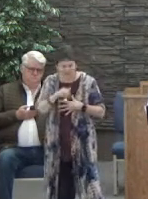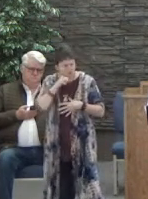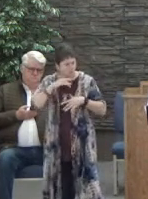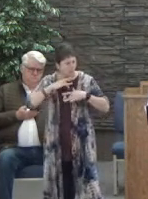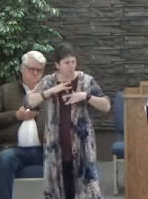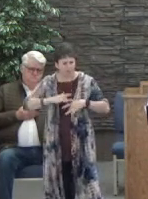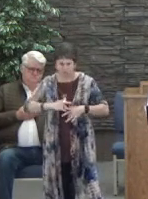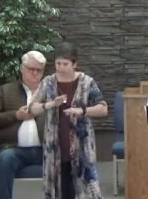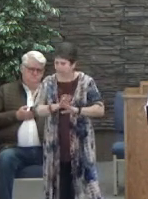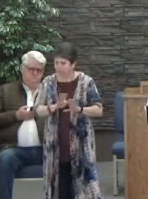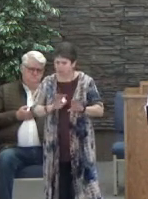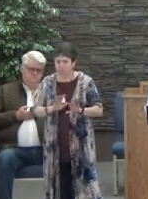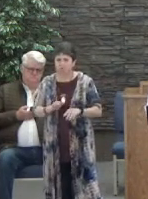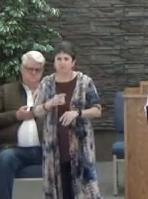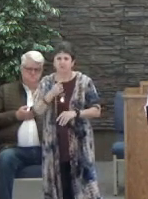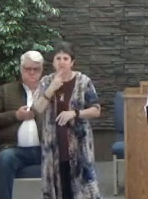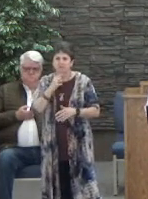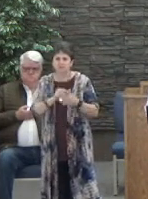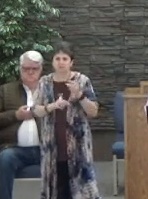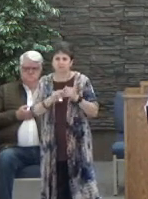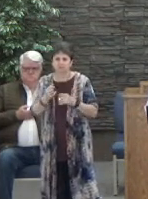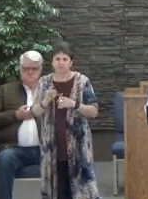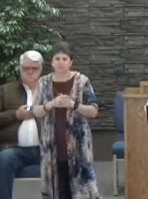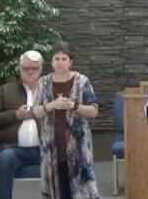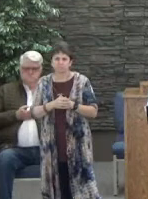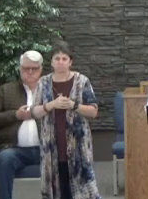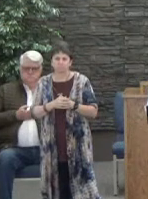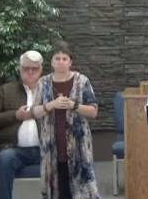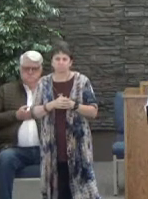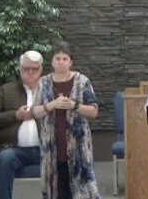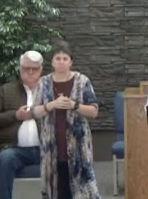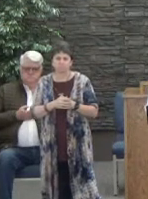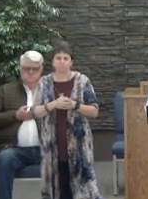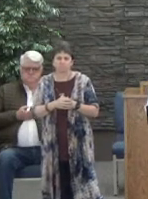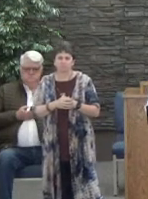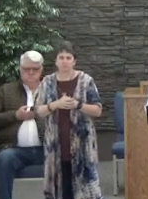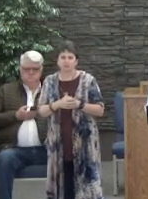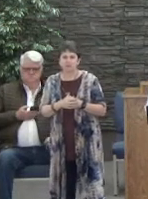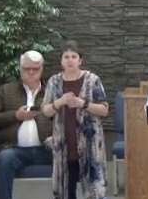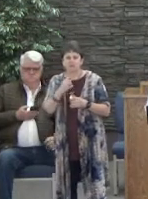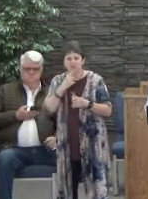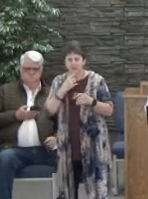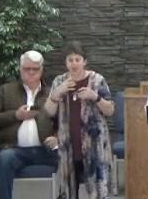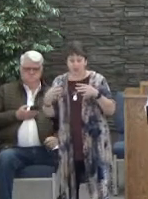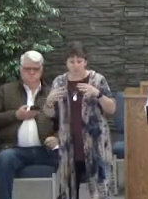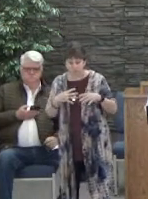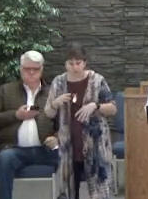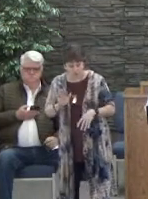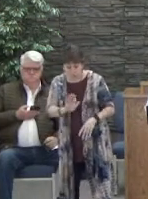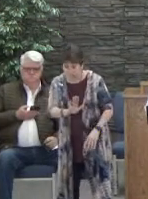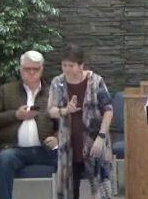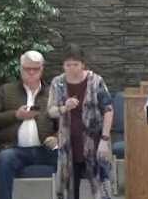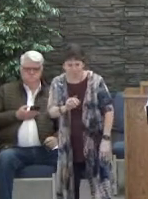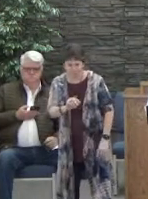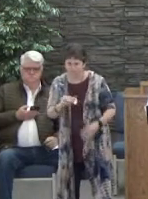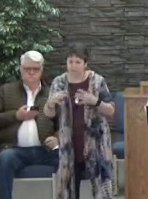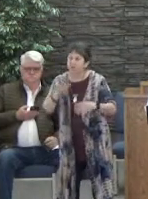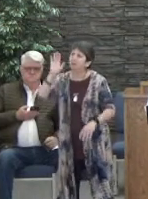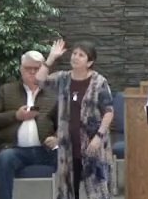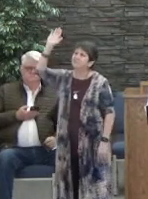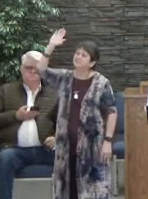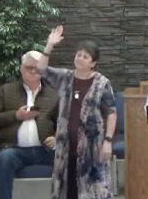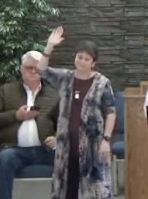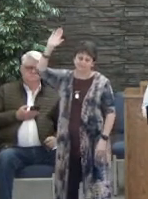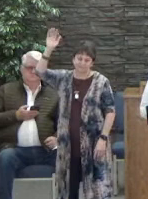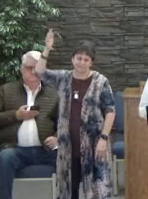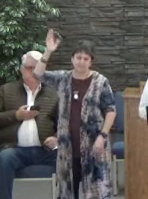discouraged. And again, that's mentioned in verse 17. Again, the battle is not yours, but God's. And certainly